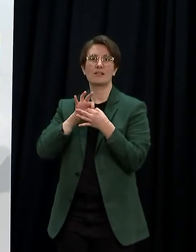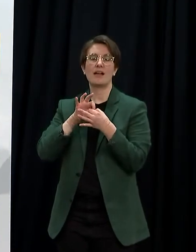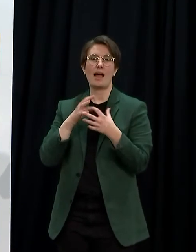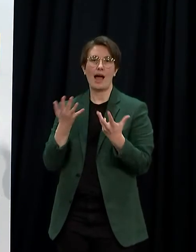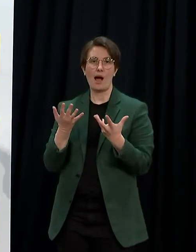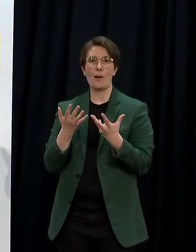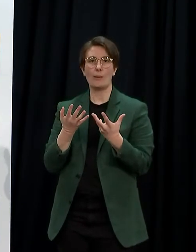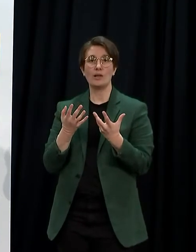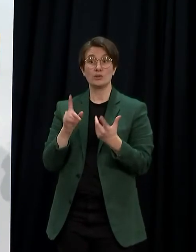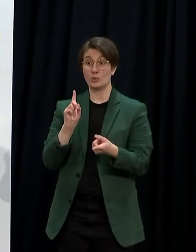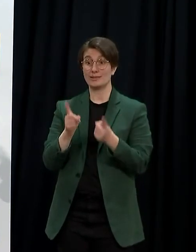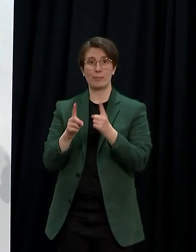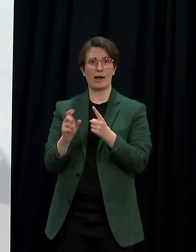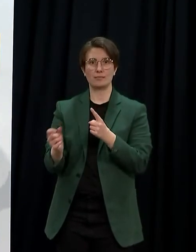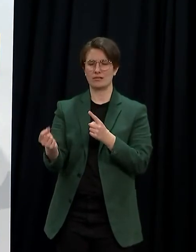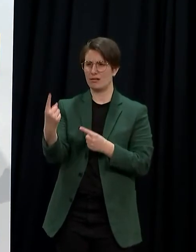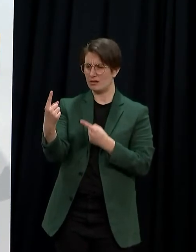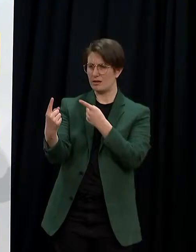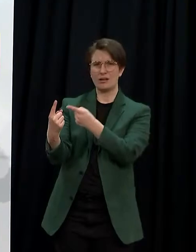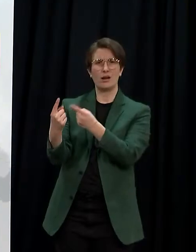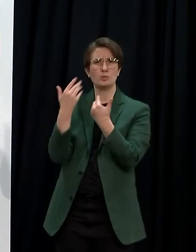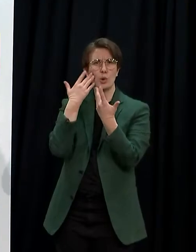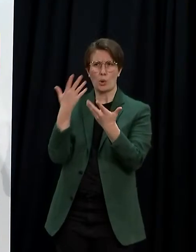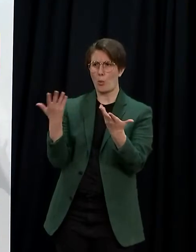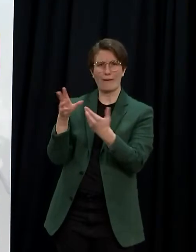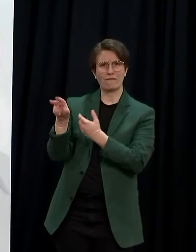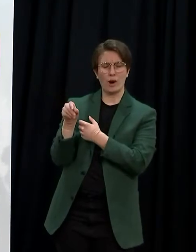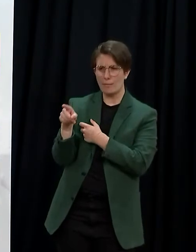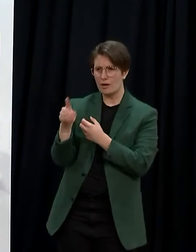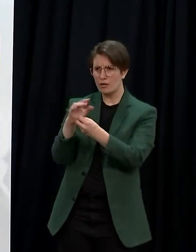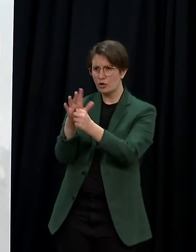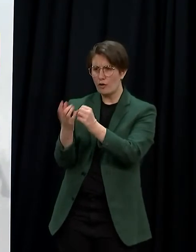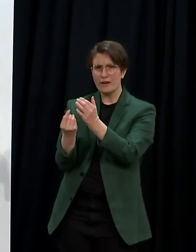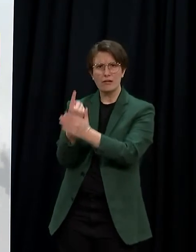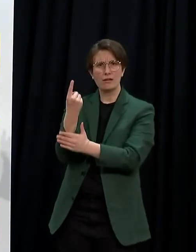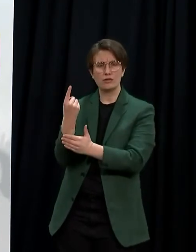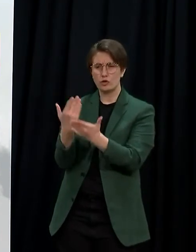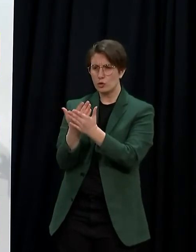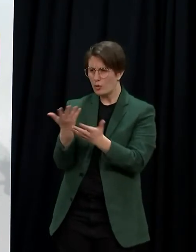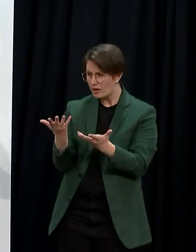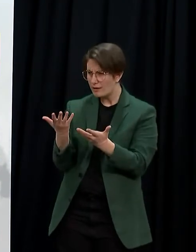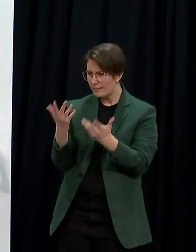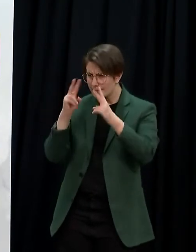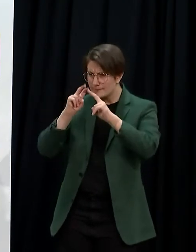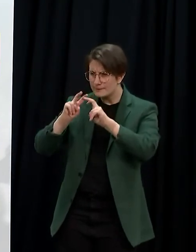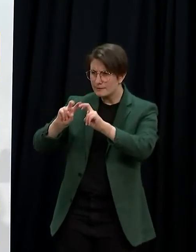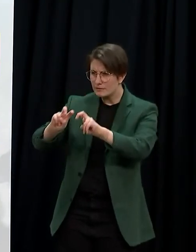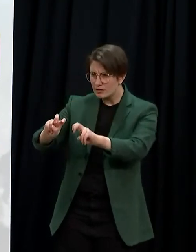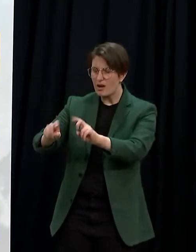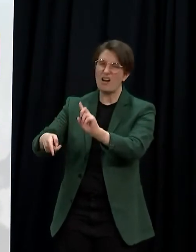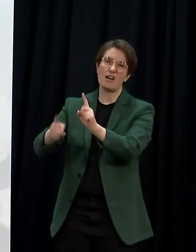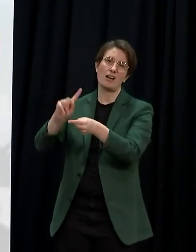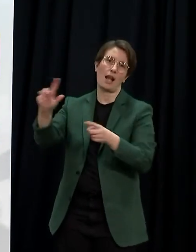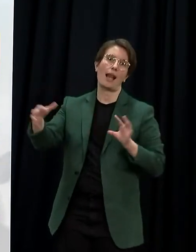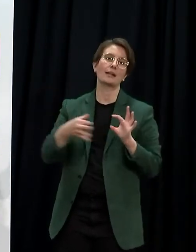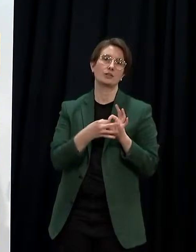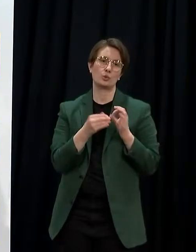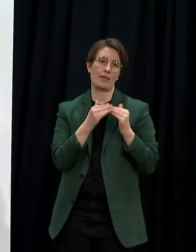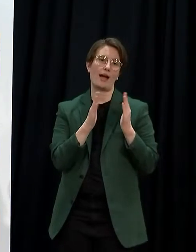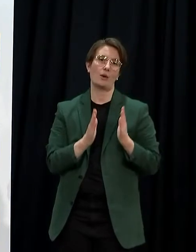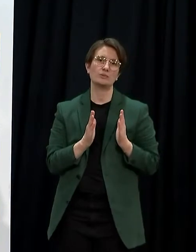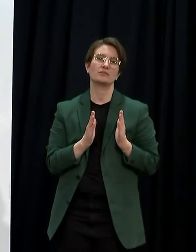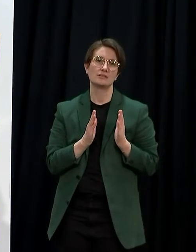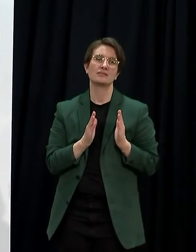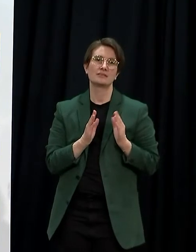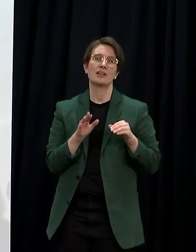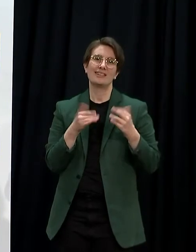linking them. Sometimes they're linking into these clusters, and so that just gives us a bit of a sense that we may not have completely got that ring around it. So that's